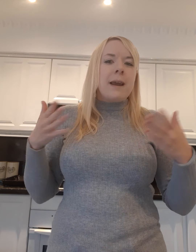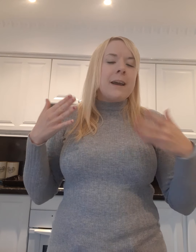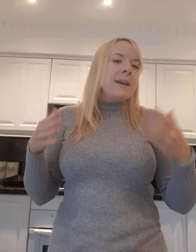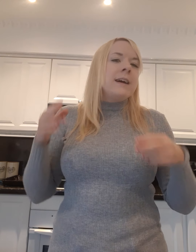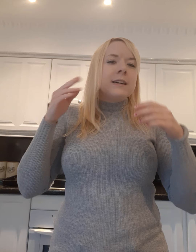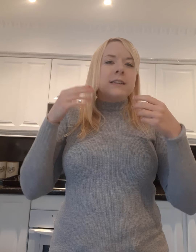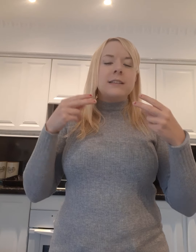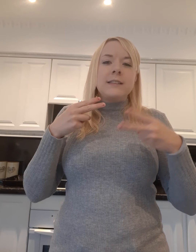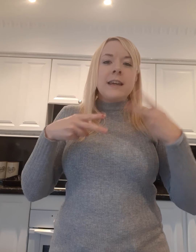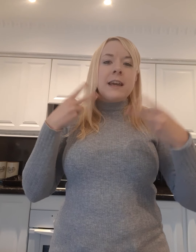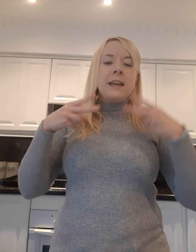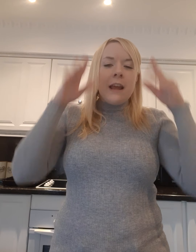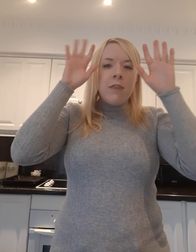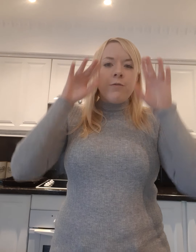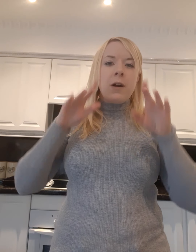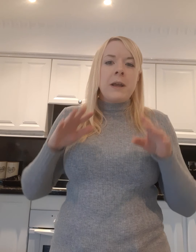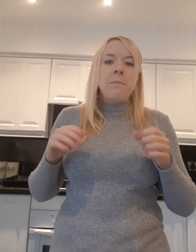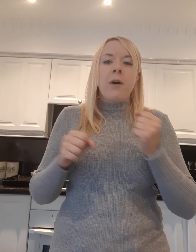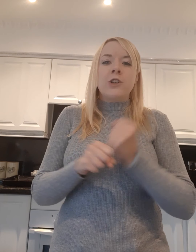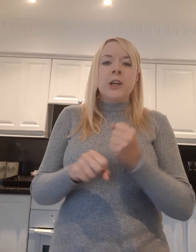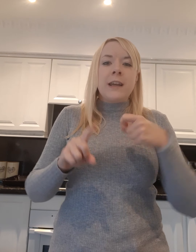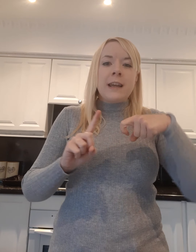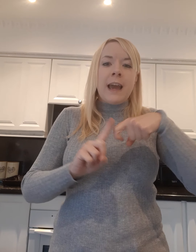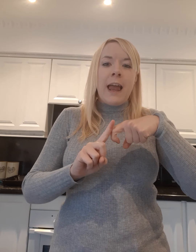play Singing in the Rain by Gene Kelly.